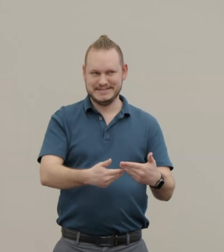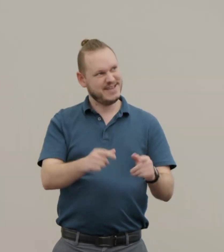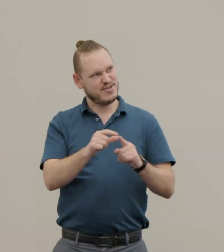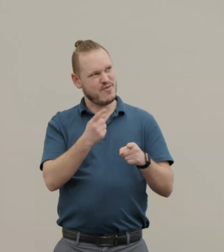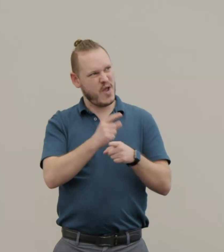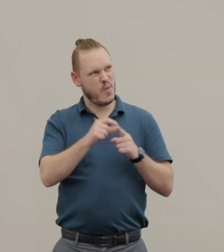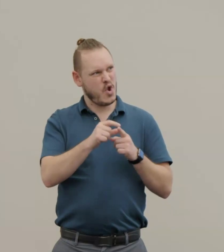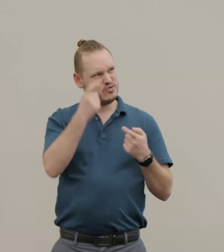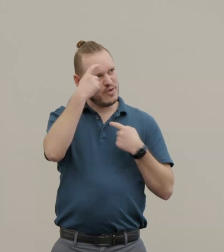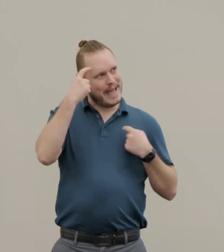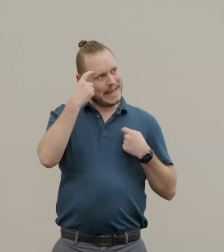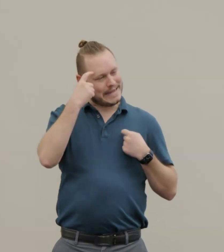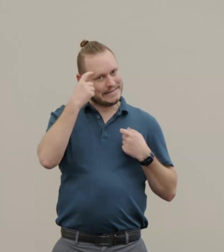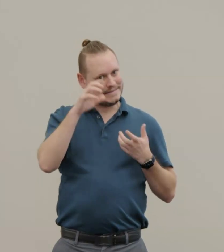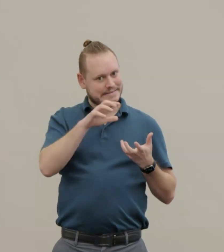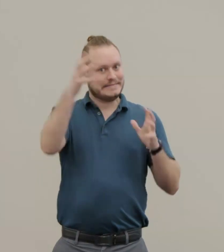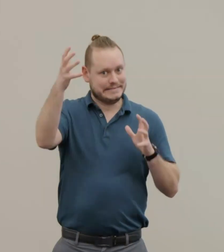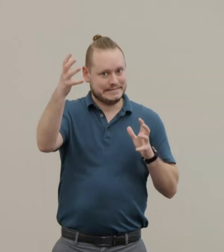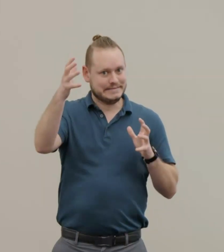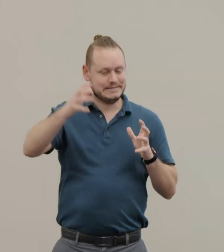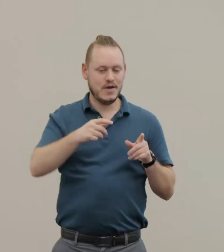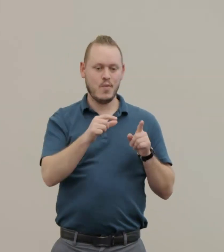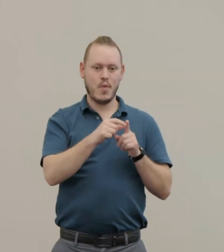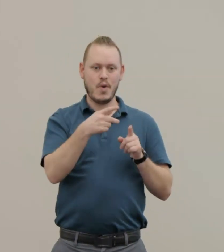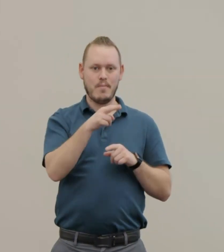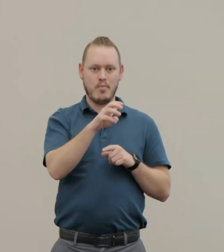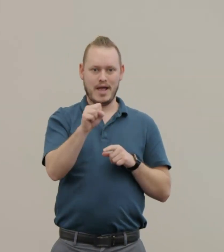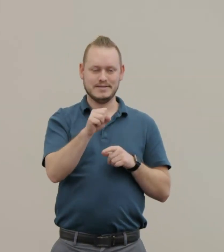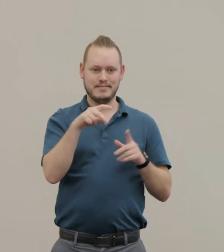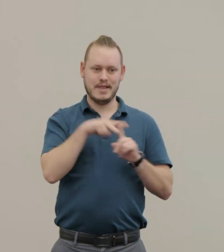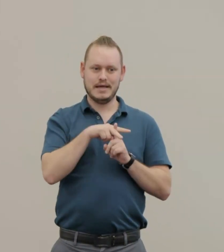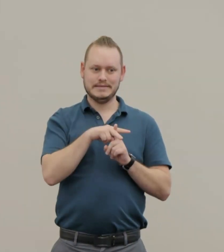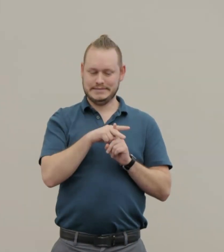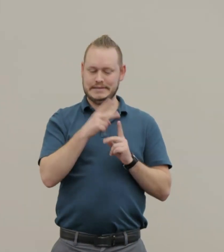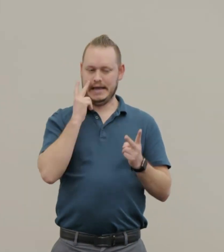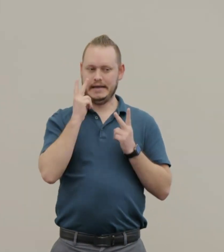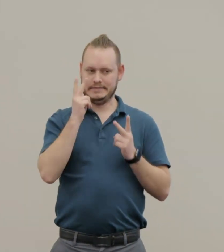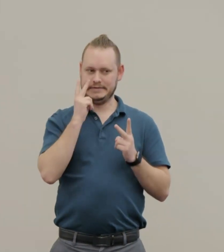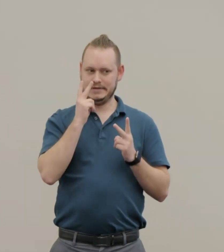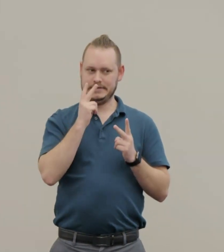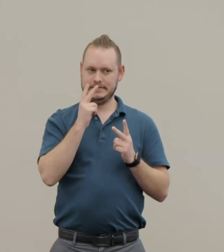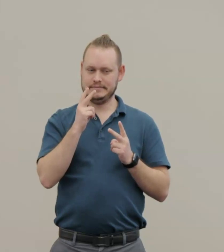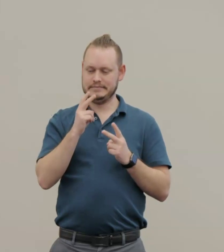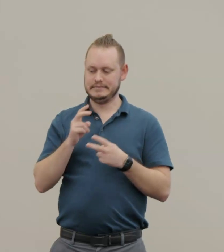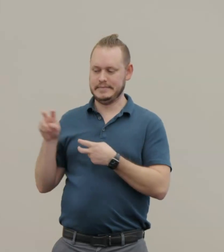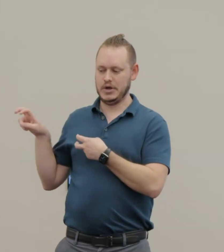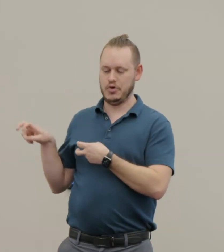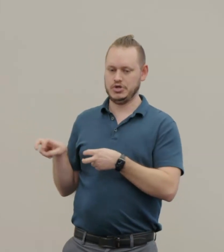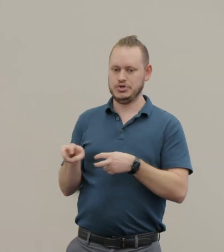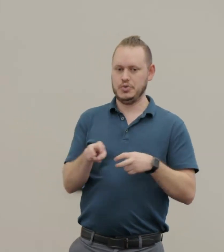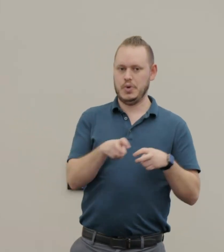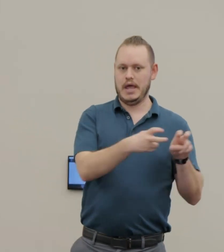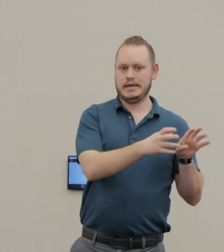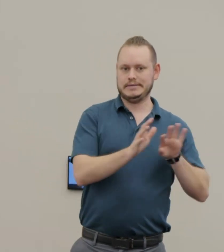want to use. So WordPress plugins in particular, I've seen a migration away from them where they are going